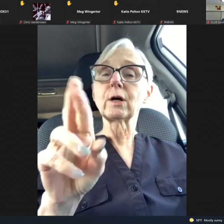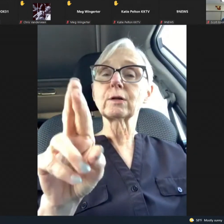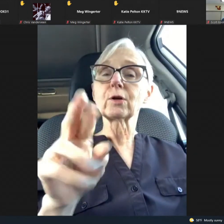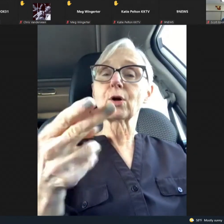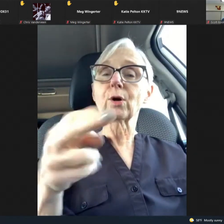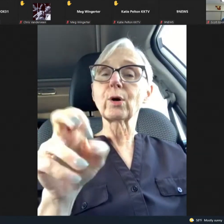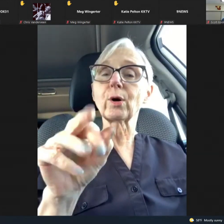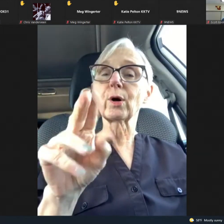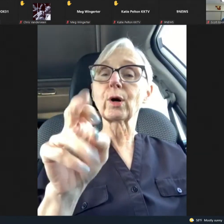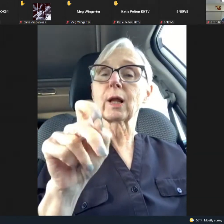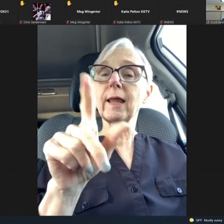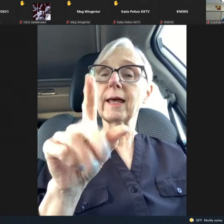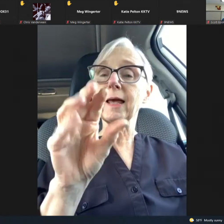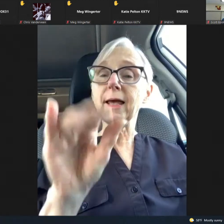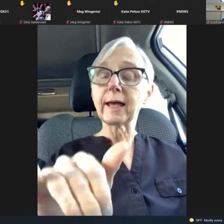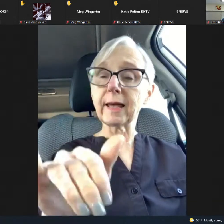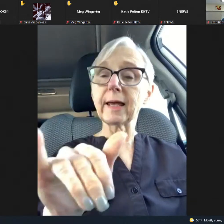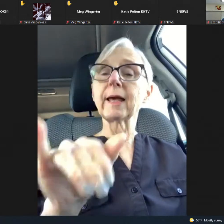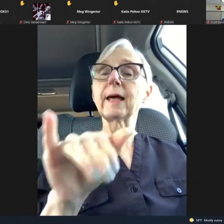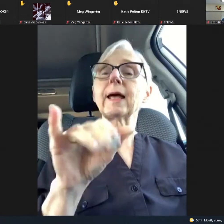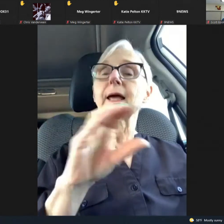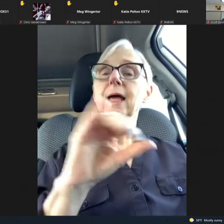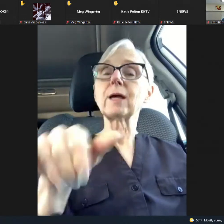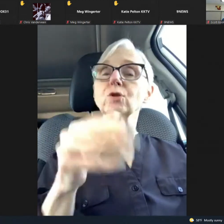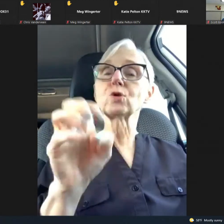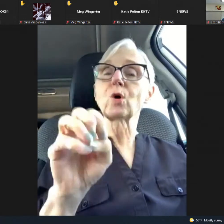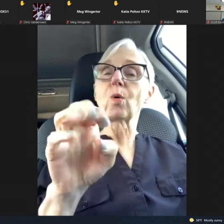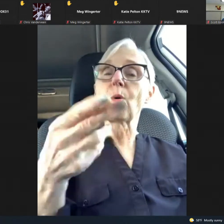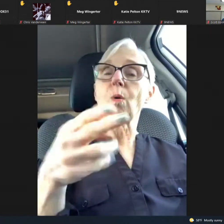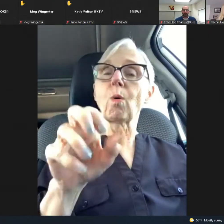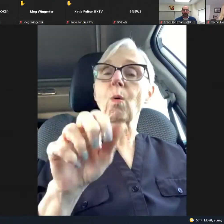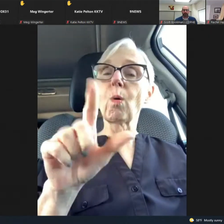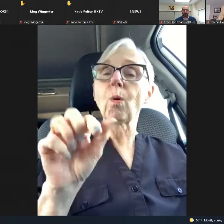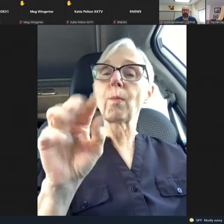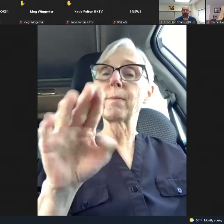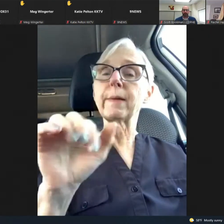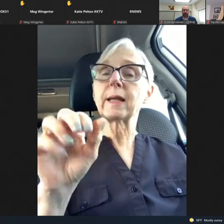questions that we were not able to get to during this Q&A session, please email us at